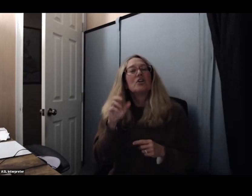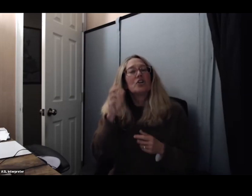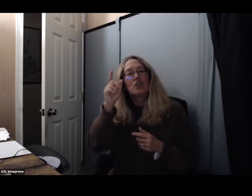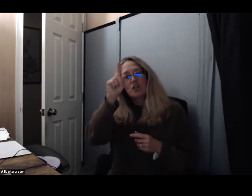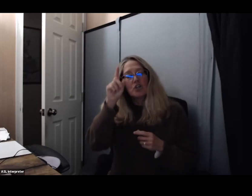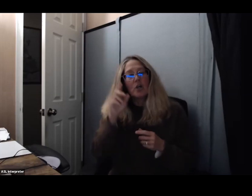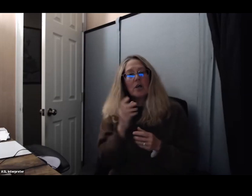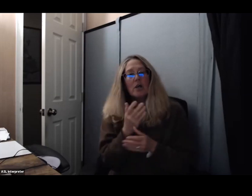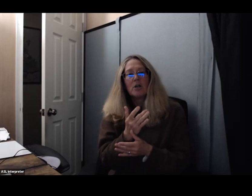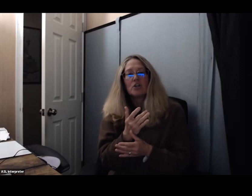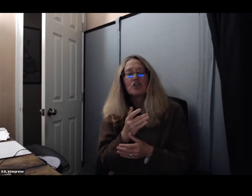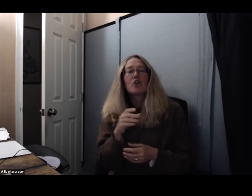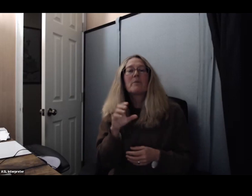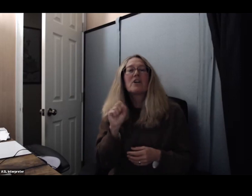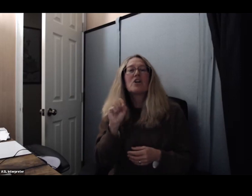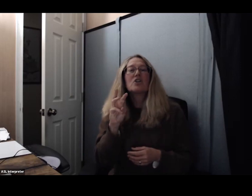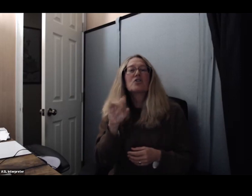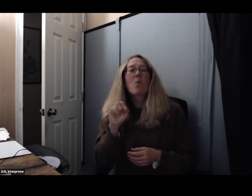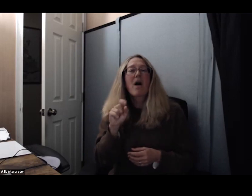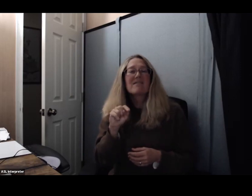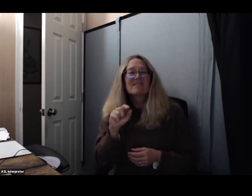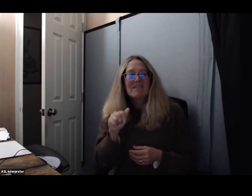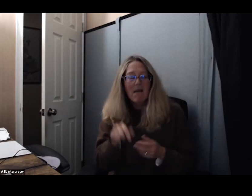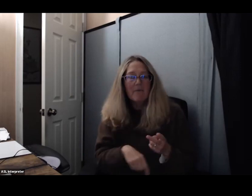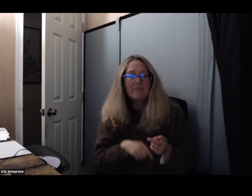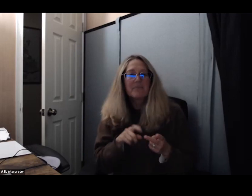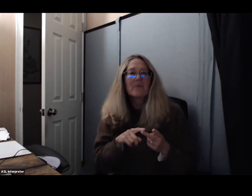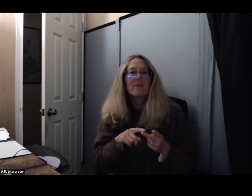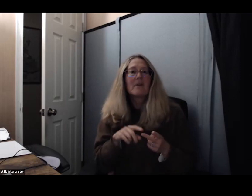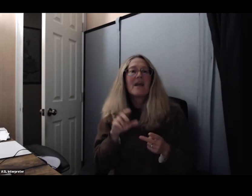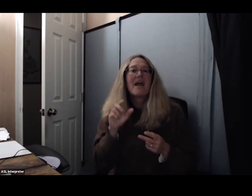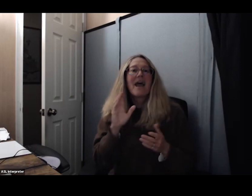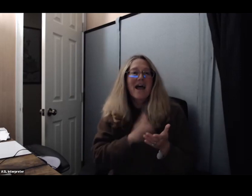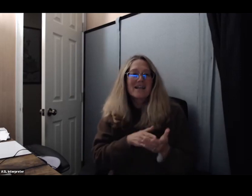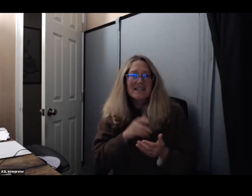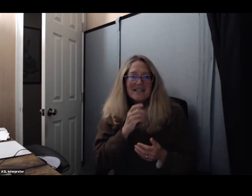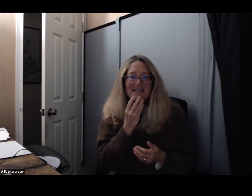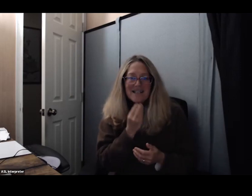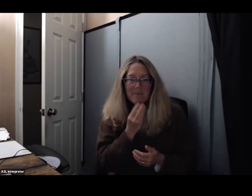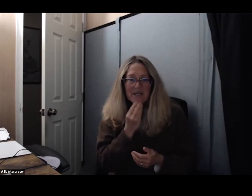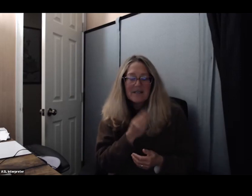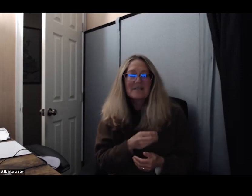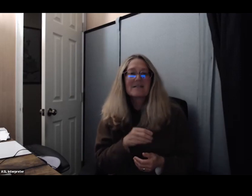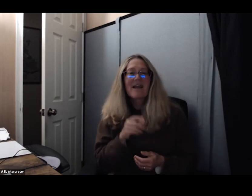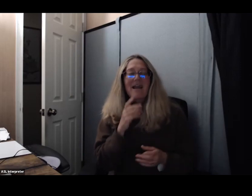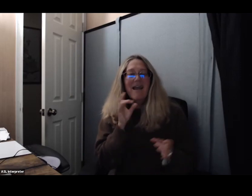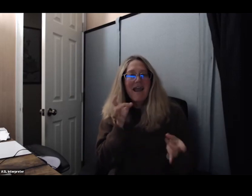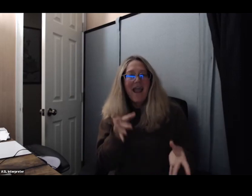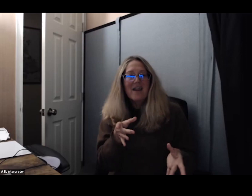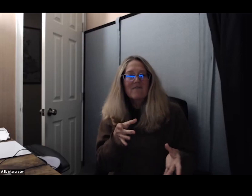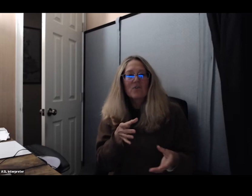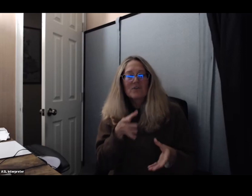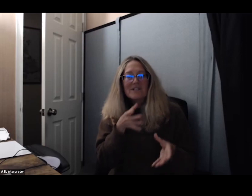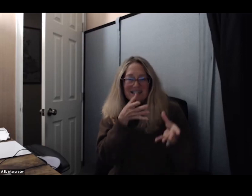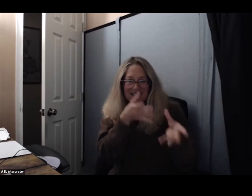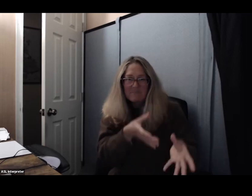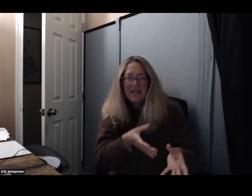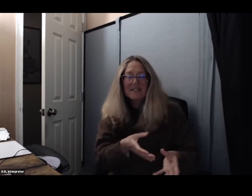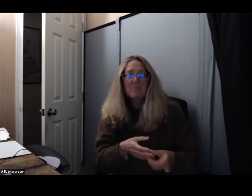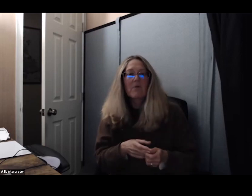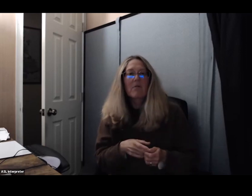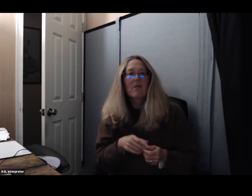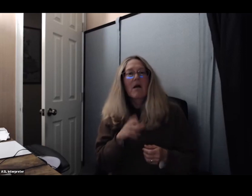Anti-Semitism, troubled, investigation, perpetrator, condemns, hateful, despicable,